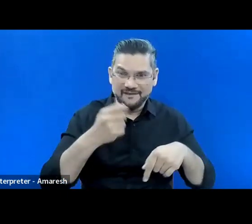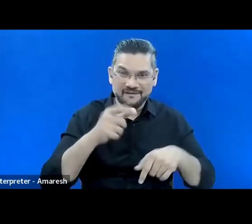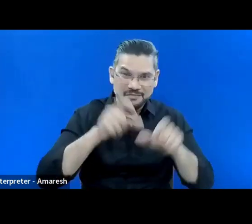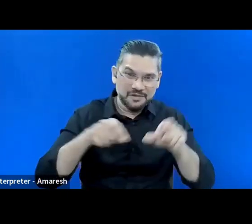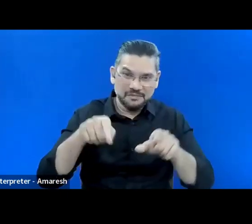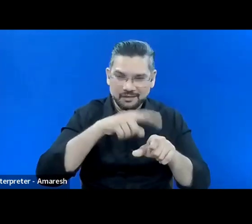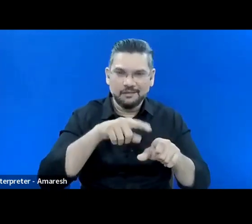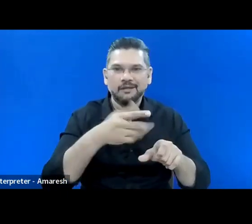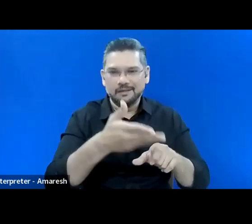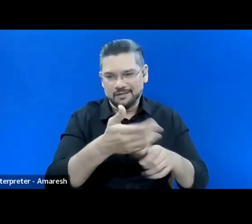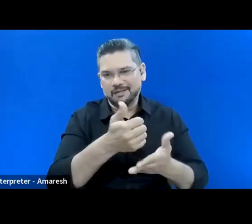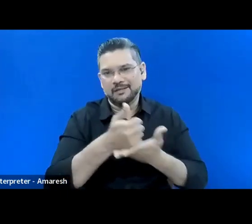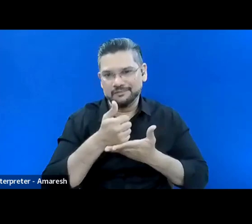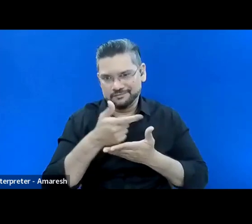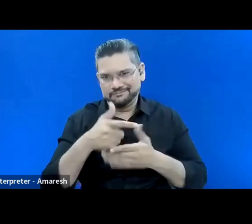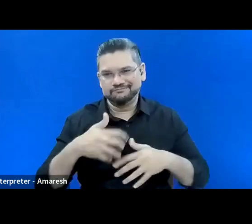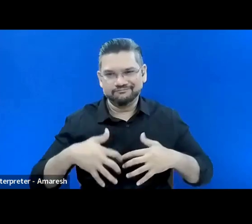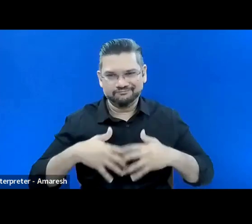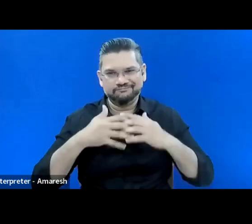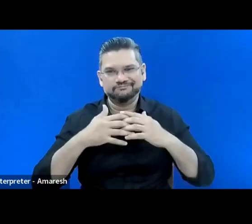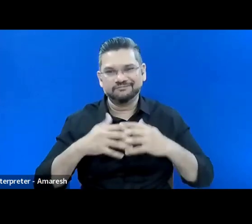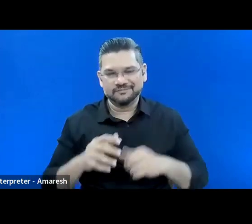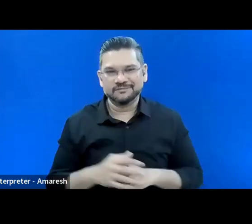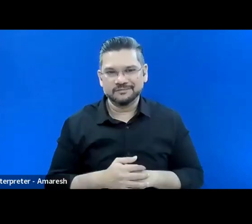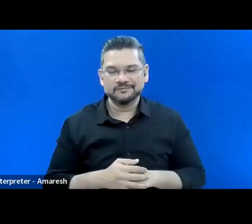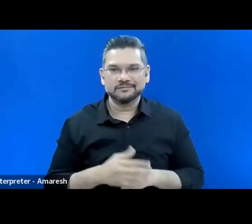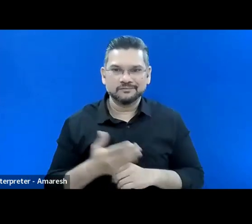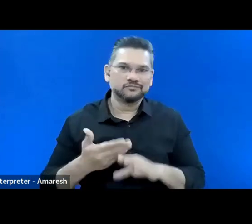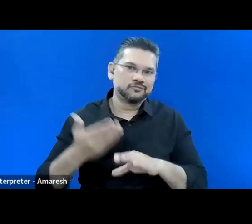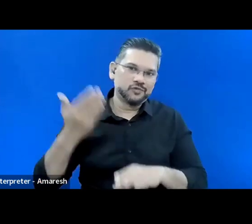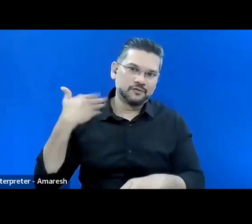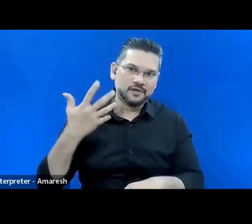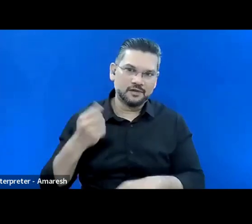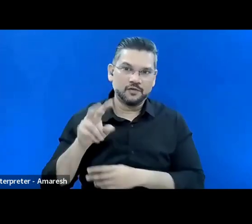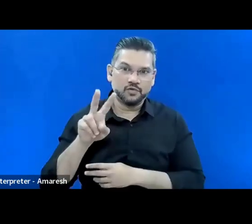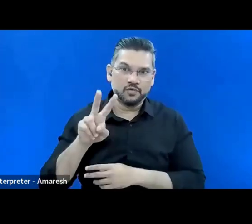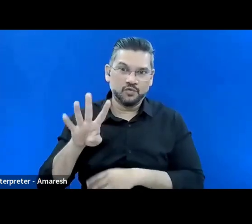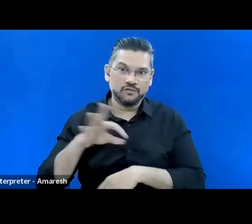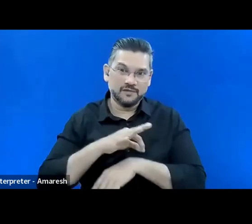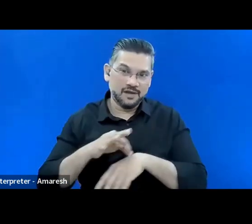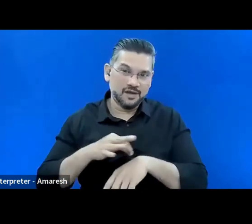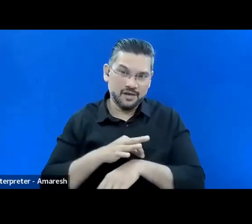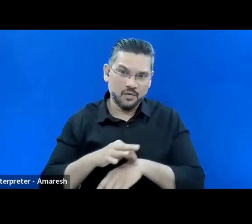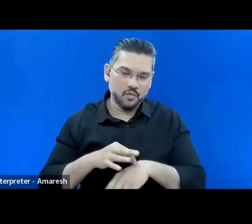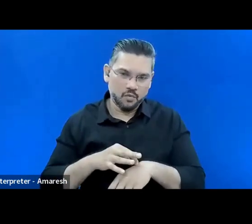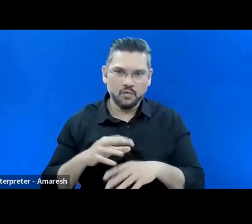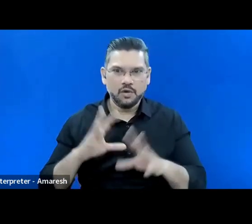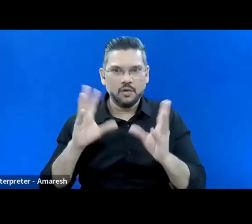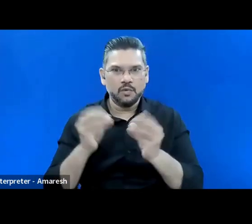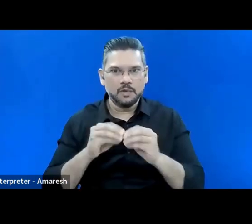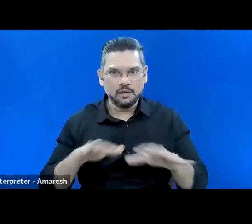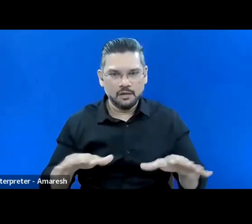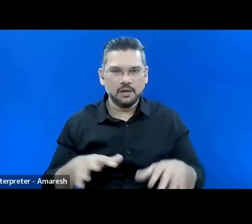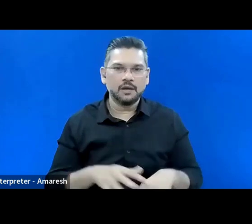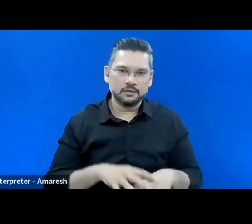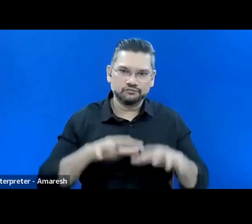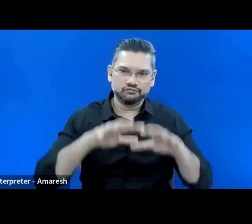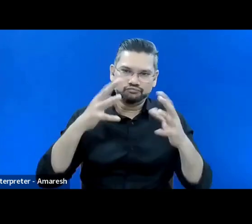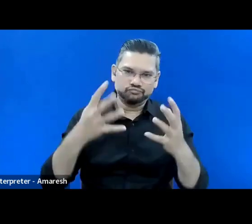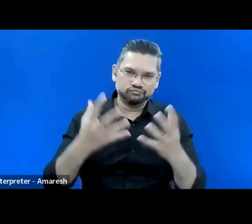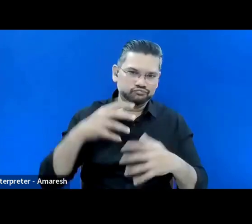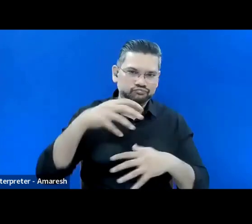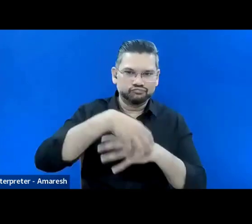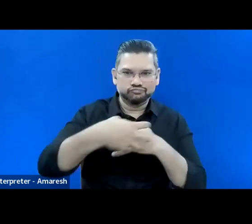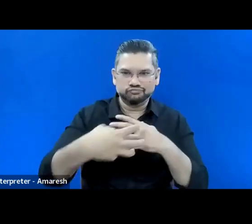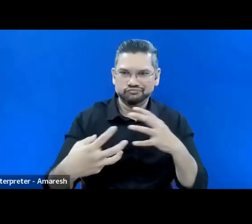And this was launched through a 24-hour webinar, which was hosted in each region of the world where youth with